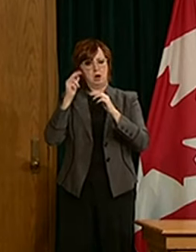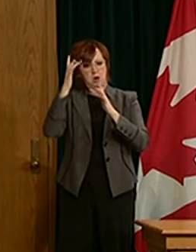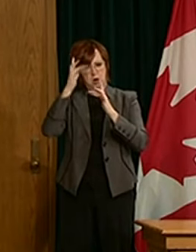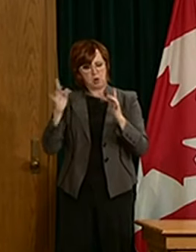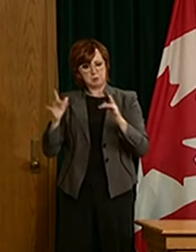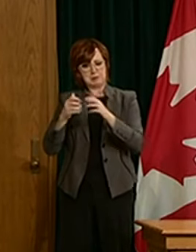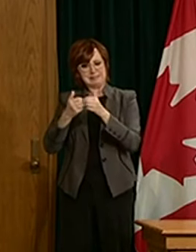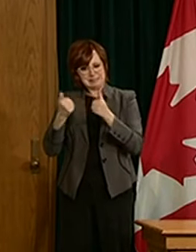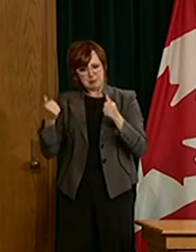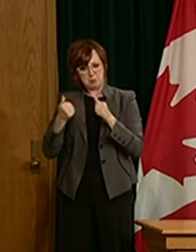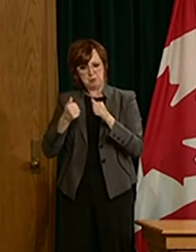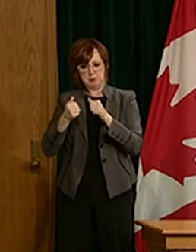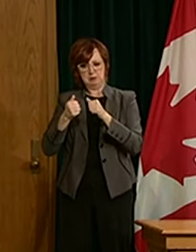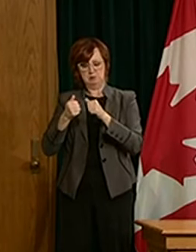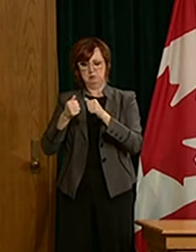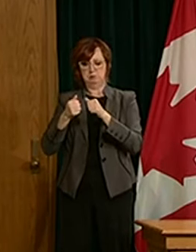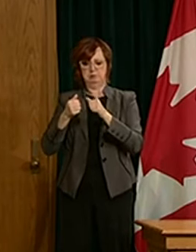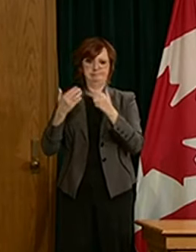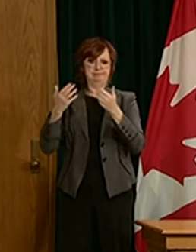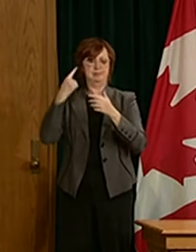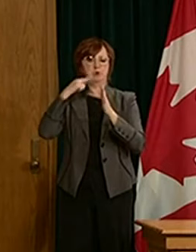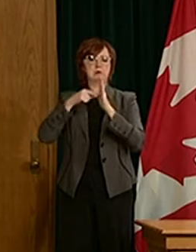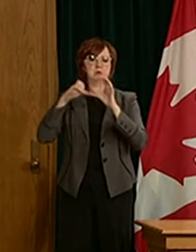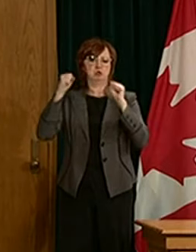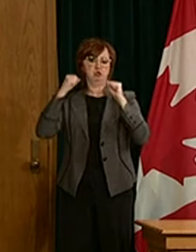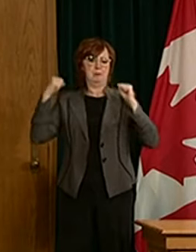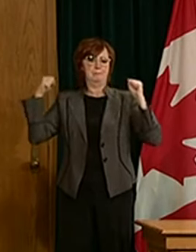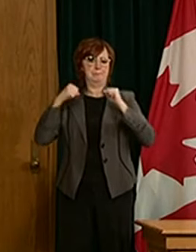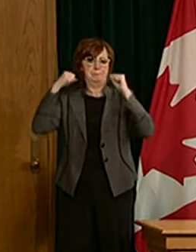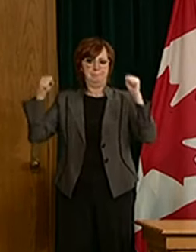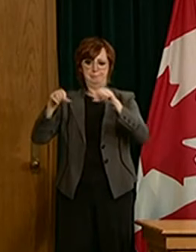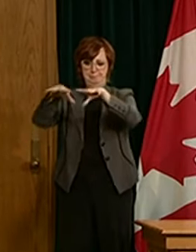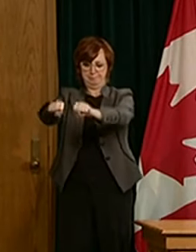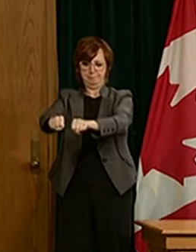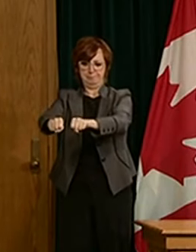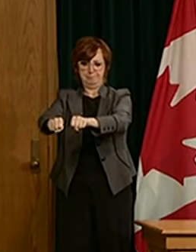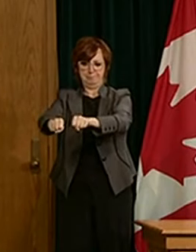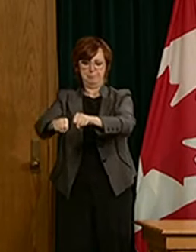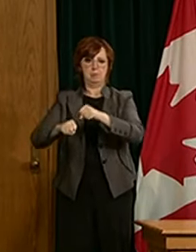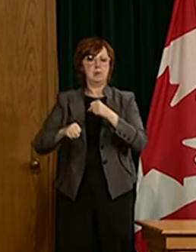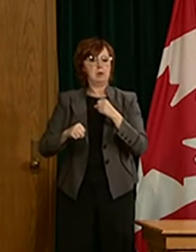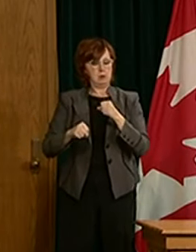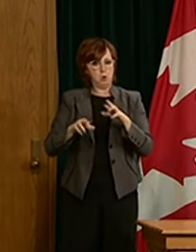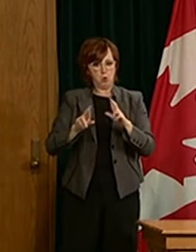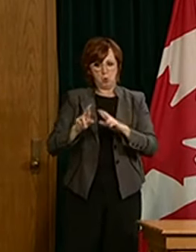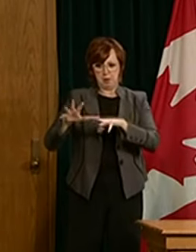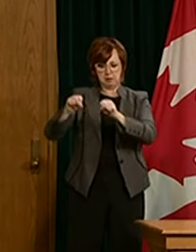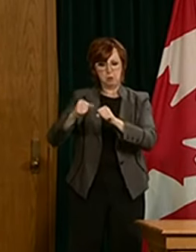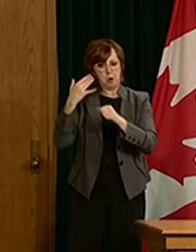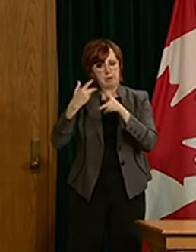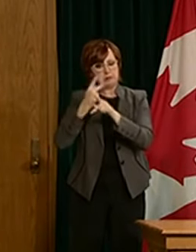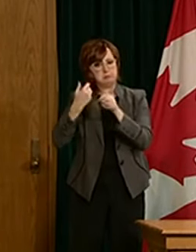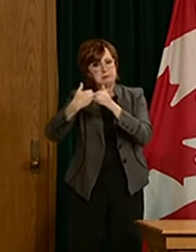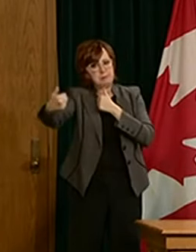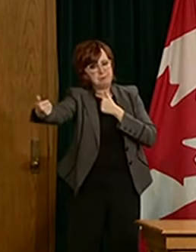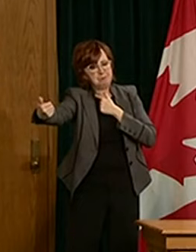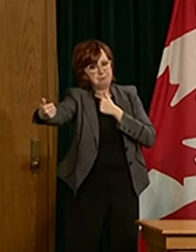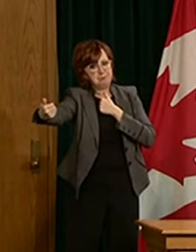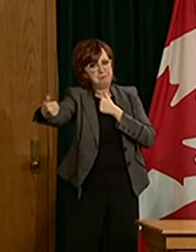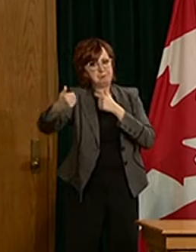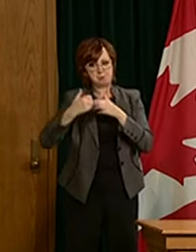Ethical decision-making will be important and guide us through all aspects and phases of the pandemic, and it will be based on the